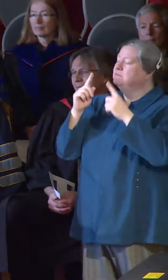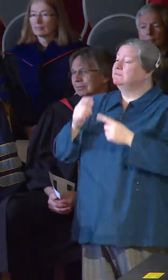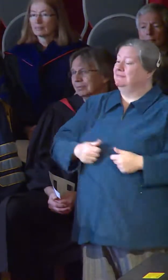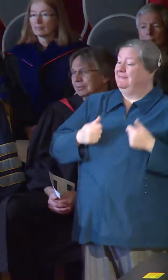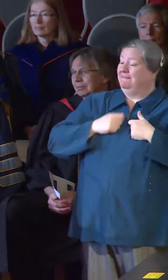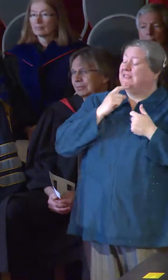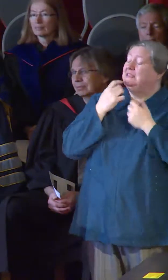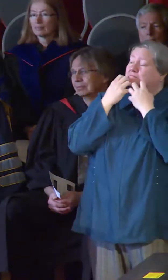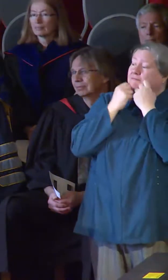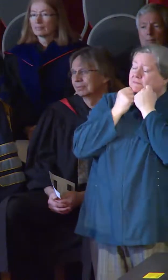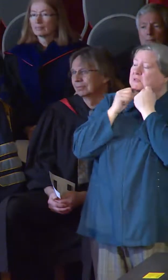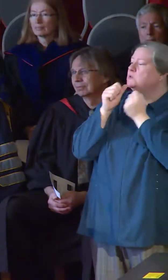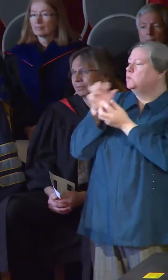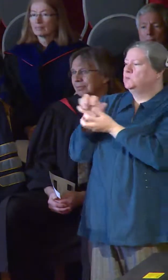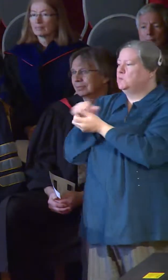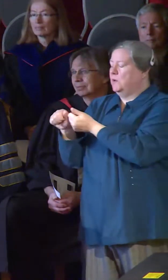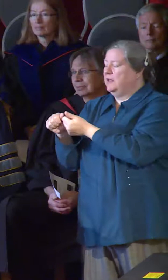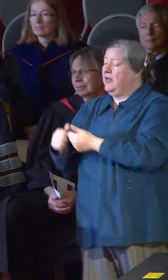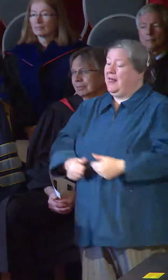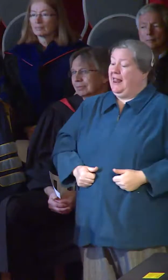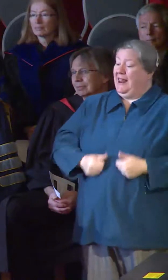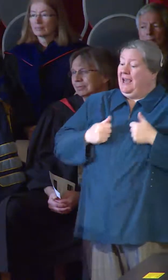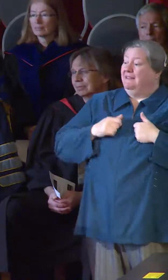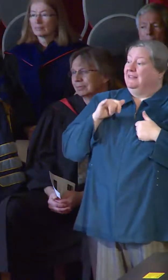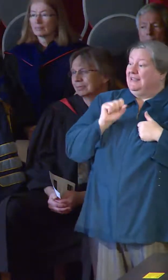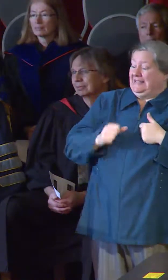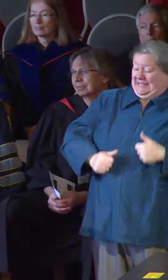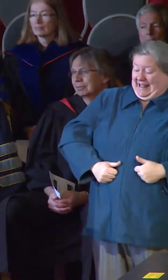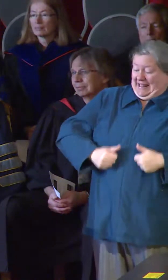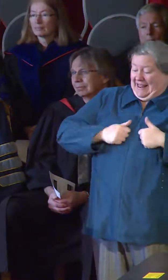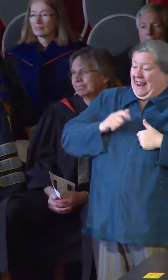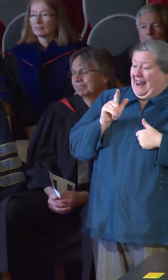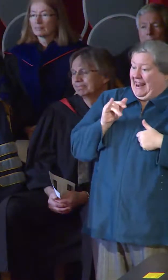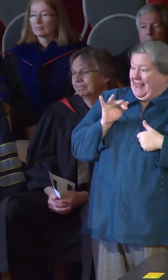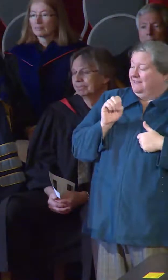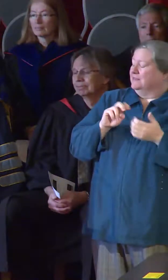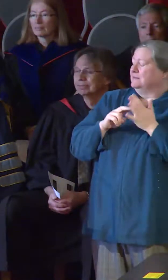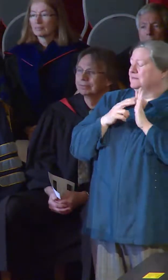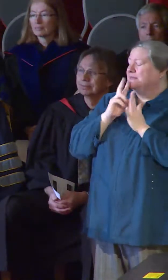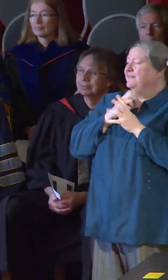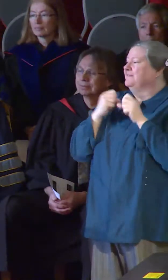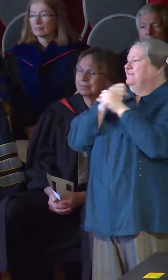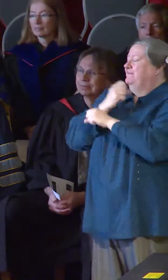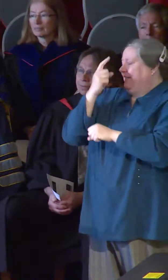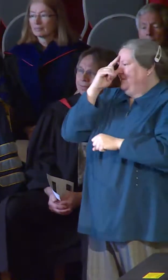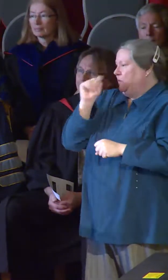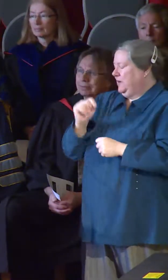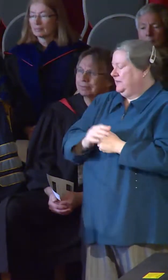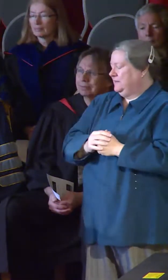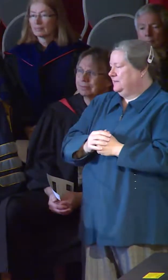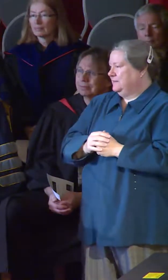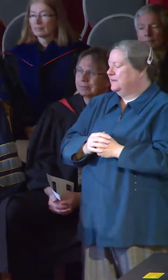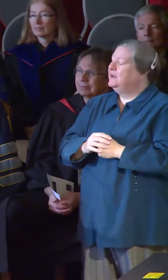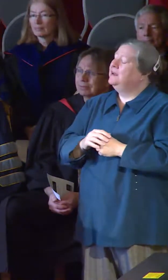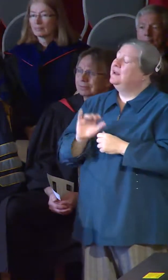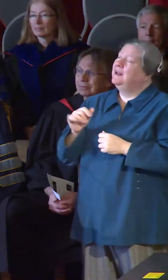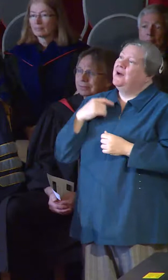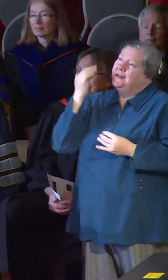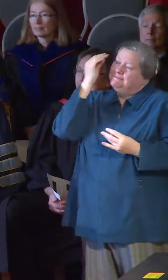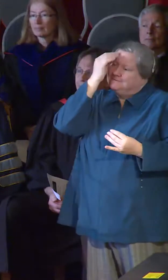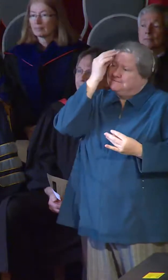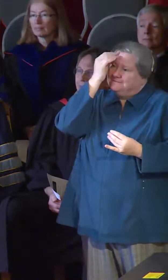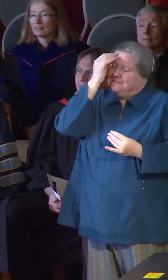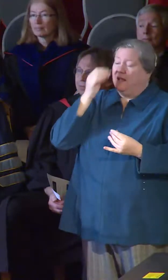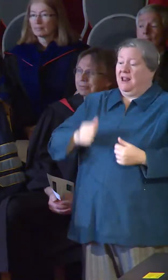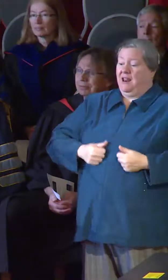it. Life is life, fight for it. Finally, as I reflect on it, I find that life is made up of a series of